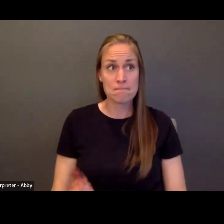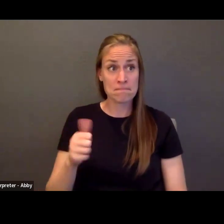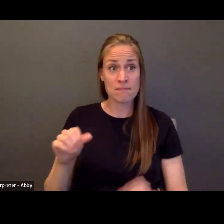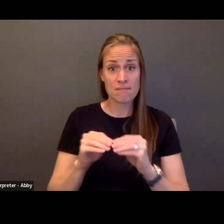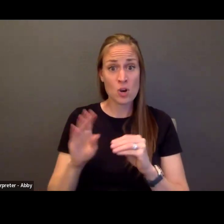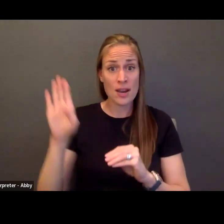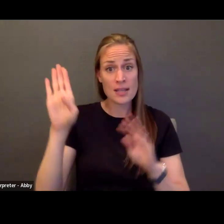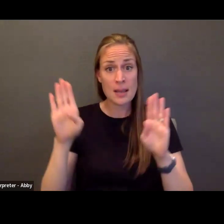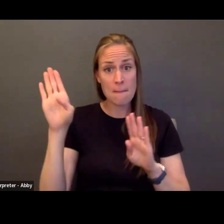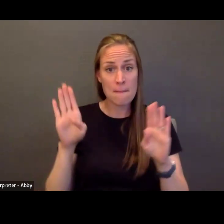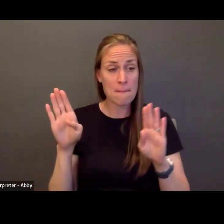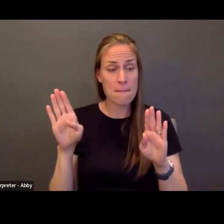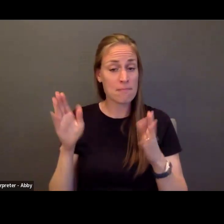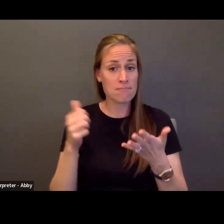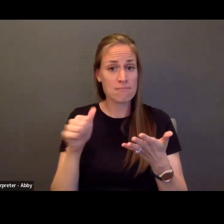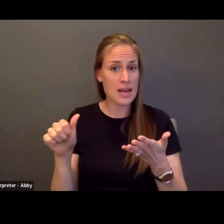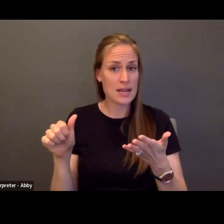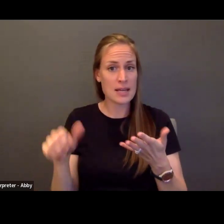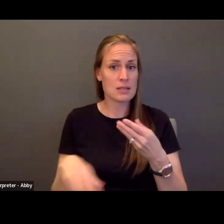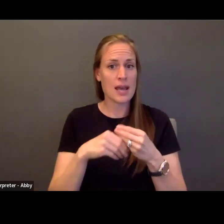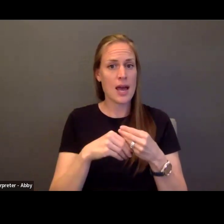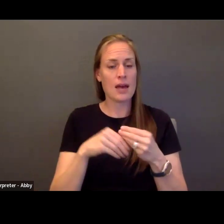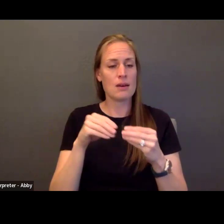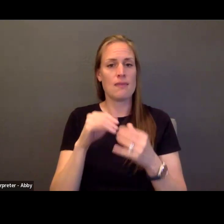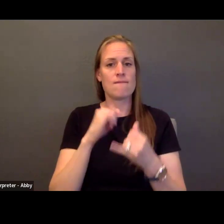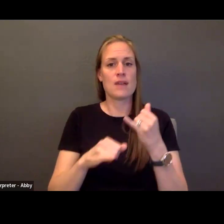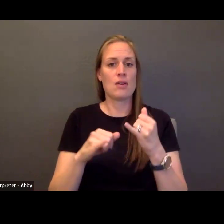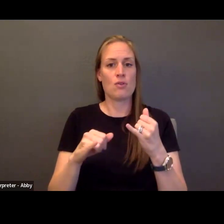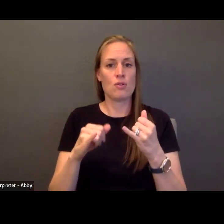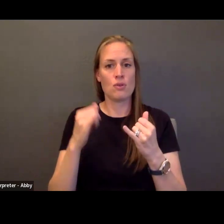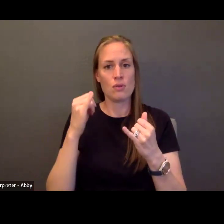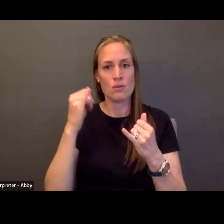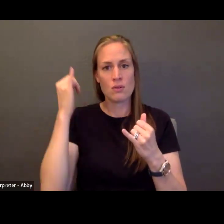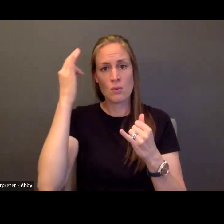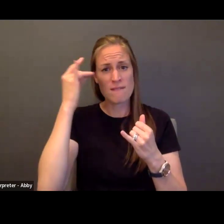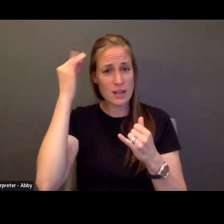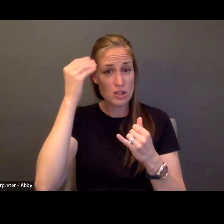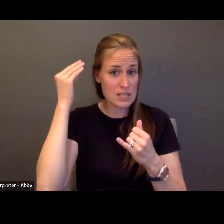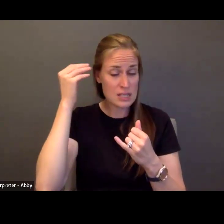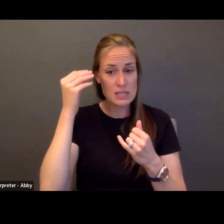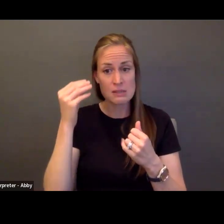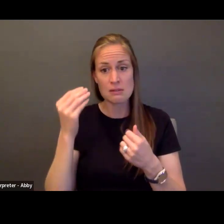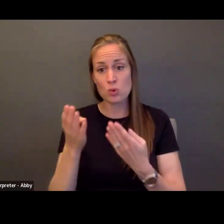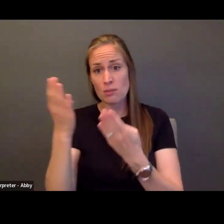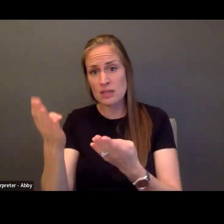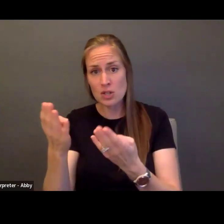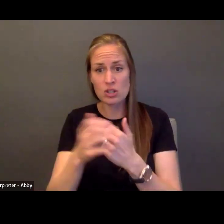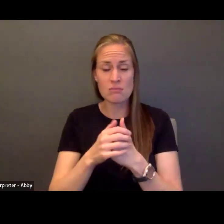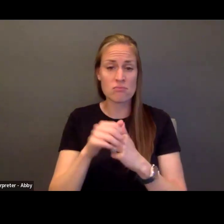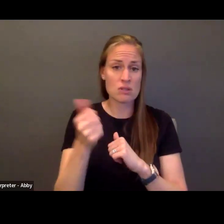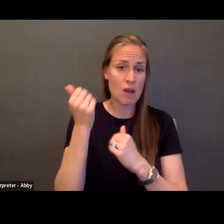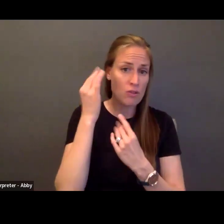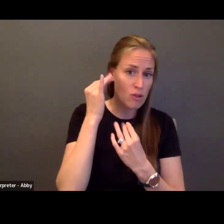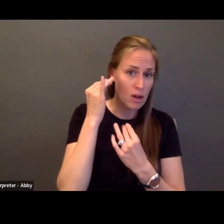Anyone else have any final reflections on the recommendations? Any gaps you want to make sure we call out, or any other thoughts to